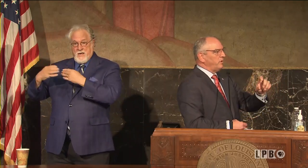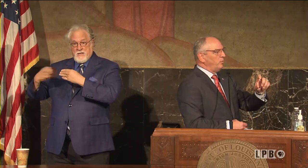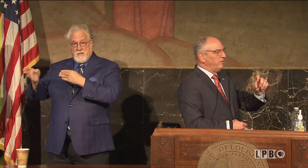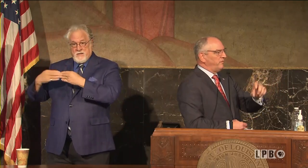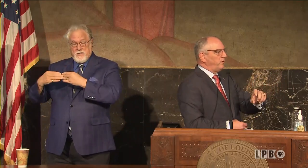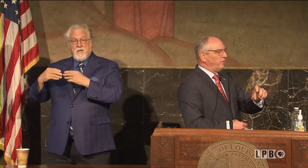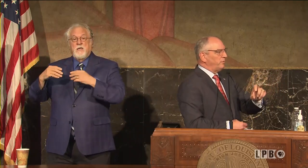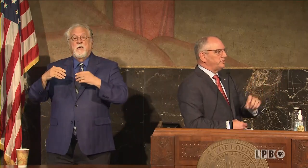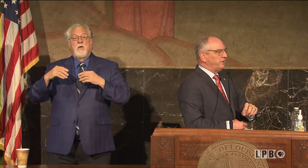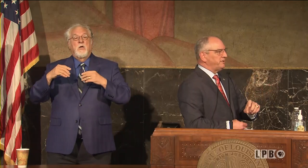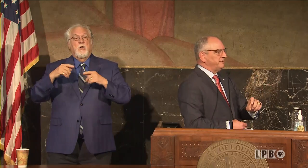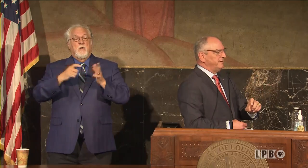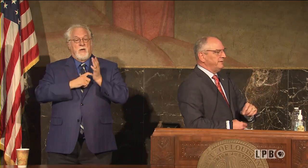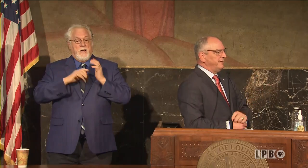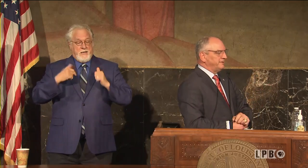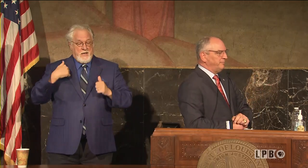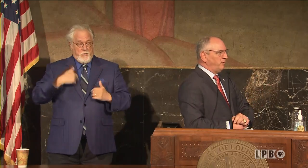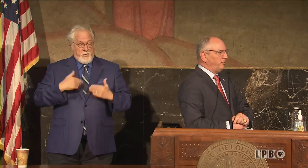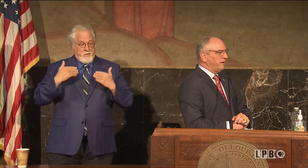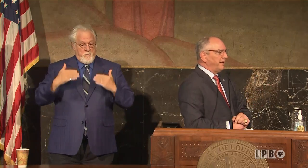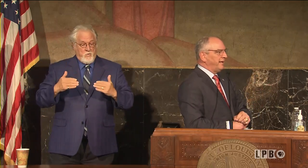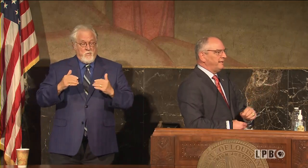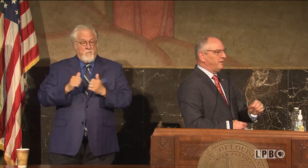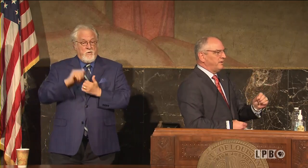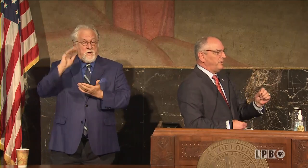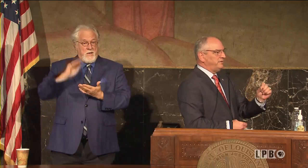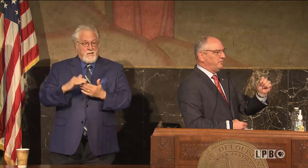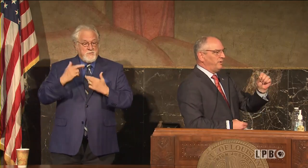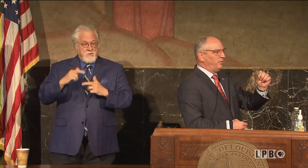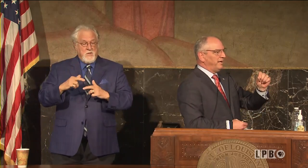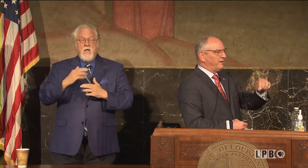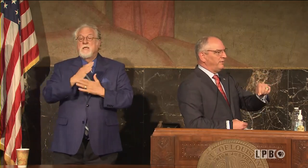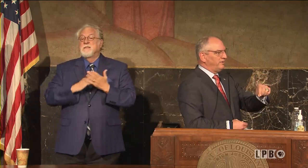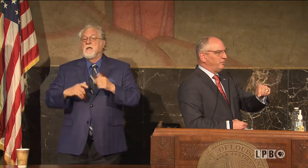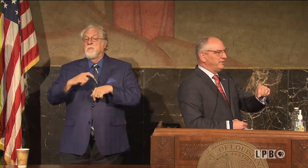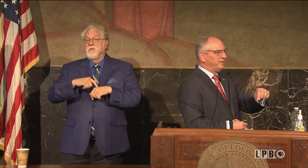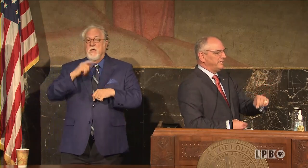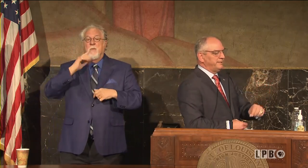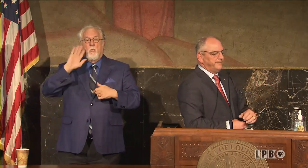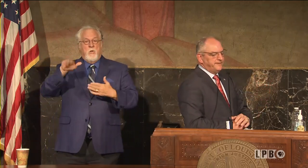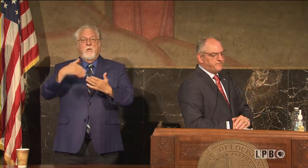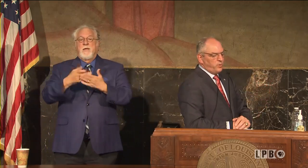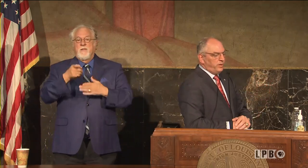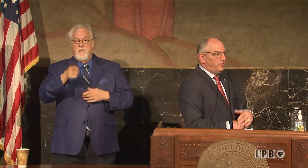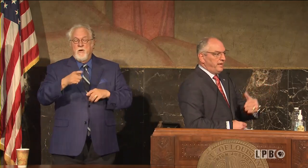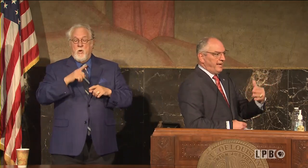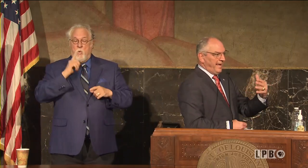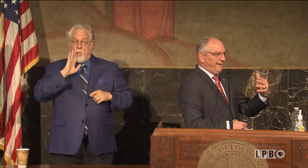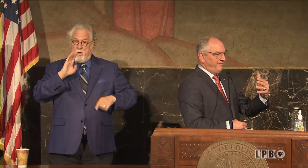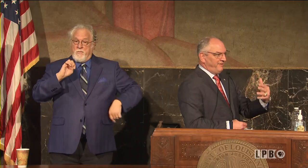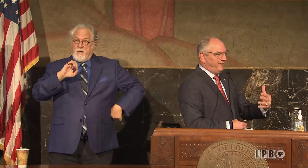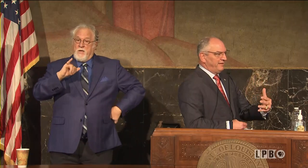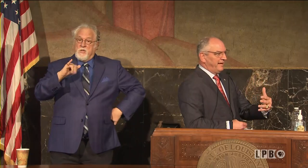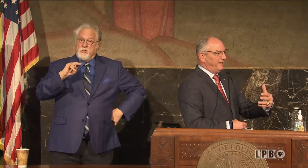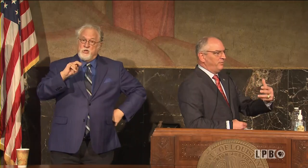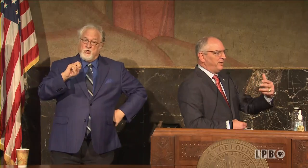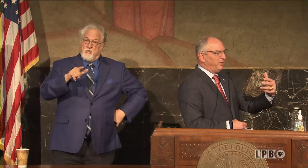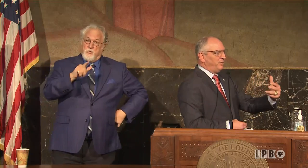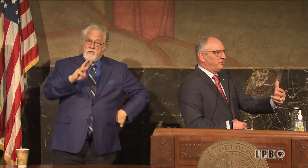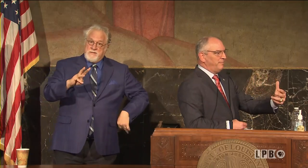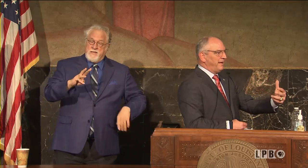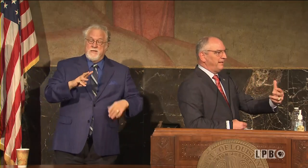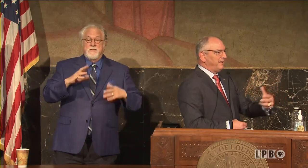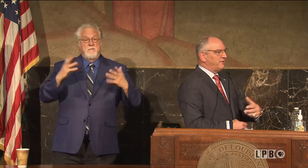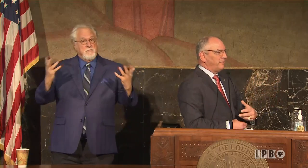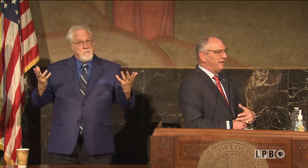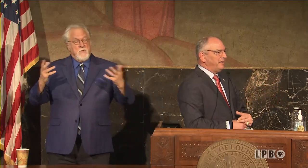forward with fewer restrictions. And at some point we're going to get there. The question is whether we get there on the 26th. We don't yet have the final data that we're going to